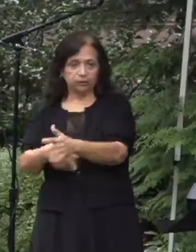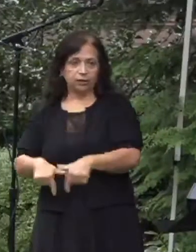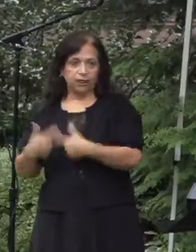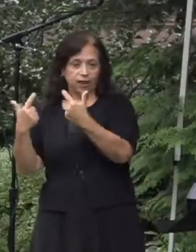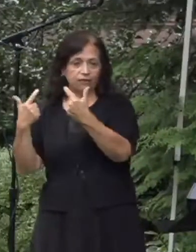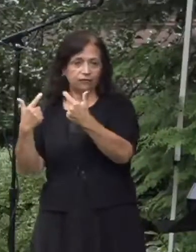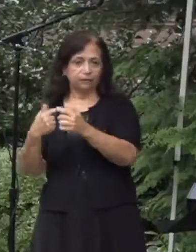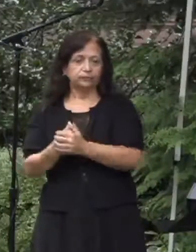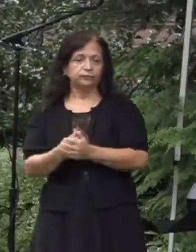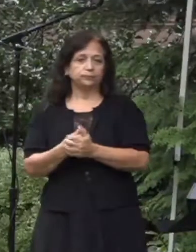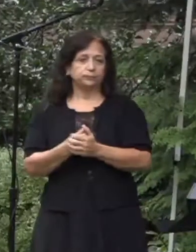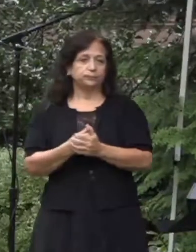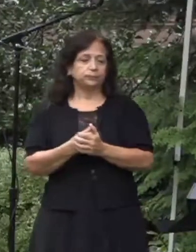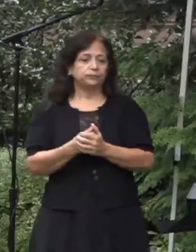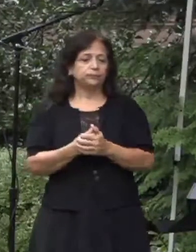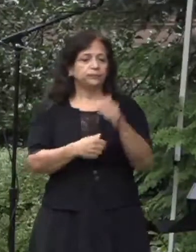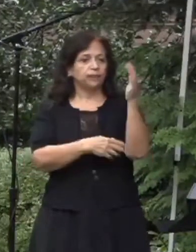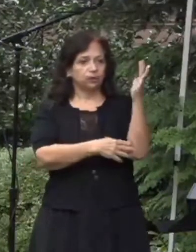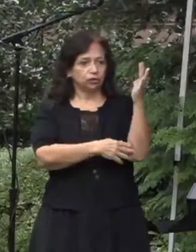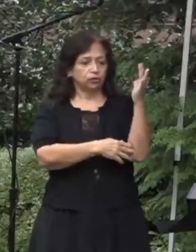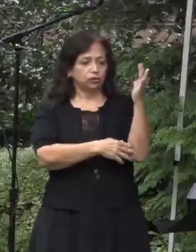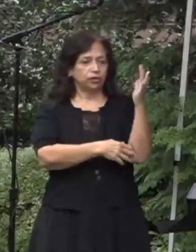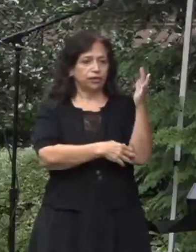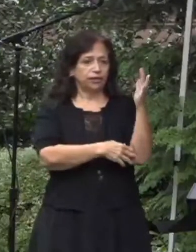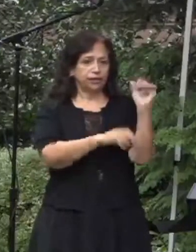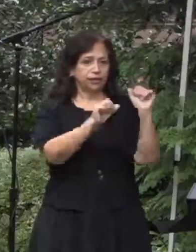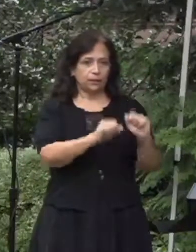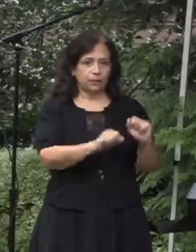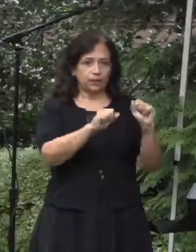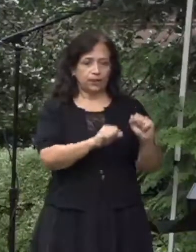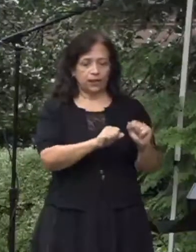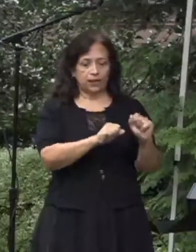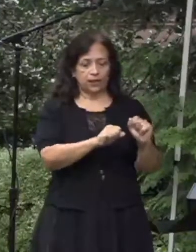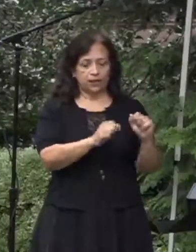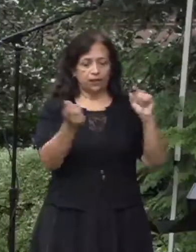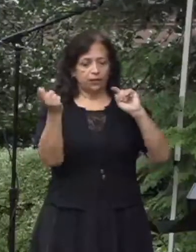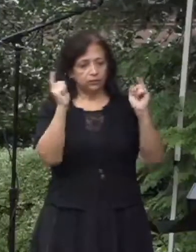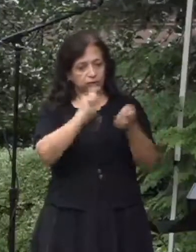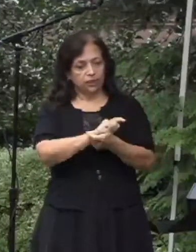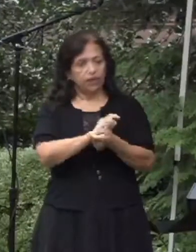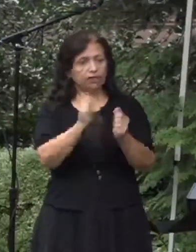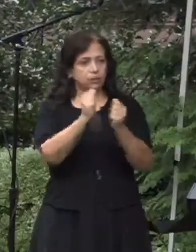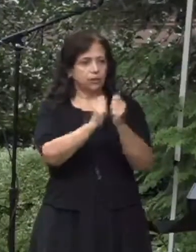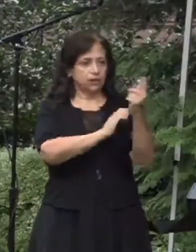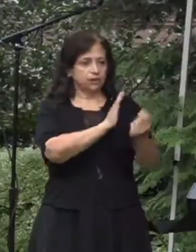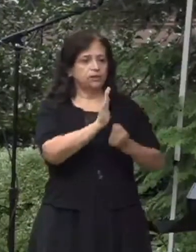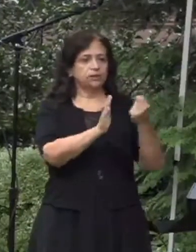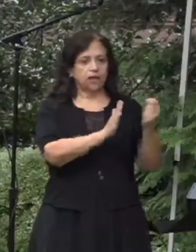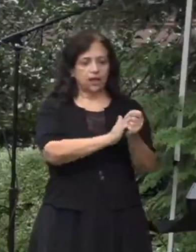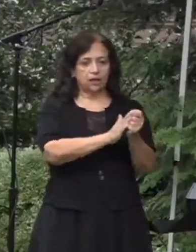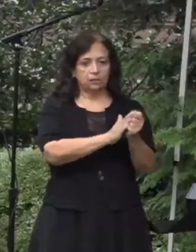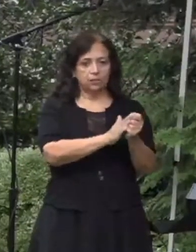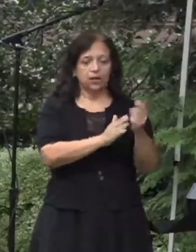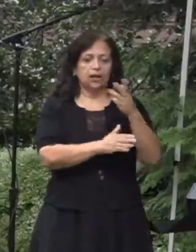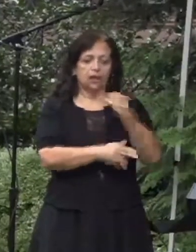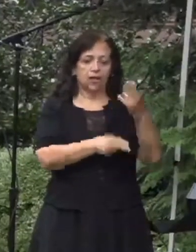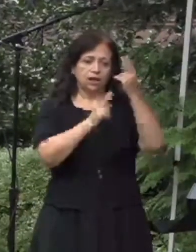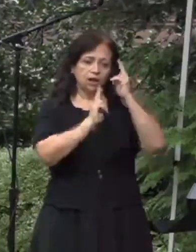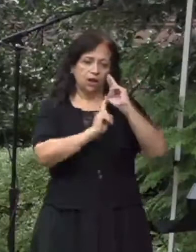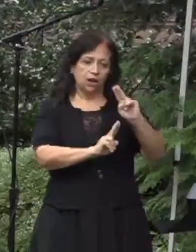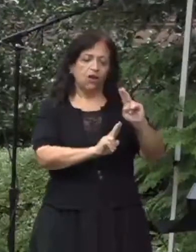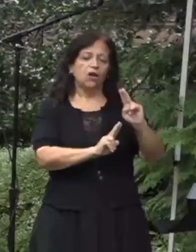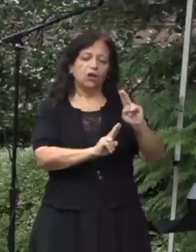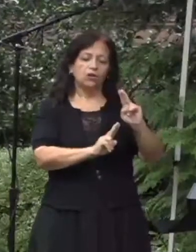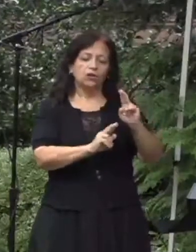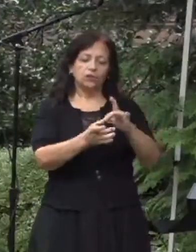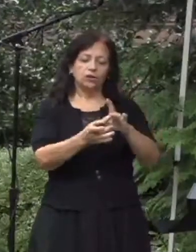alive. A tree's ability to change with the season and honor its shedding